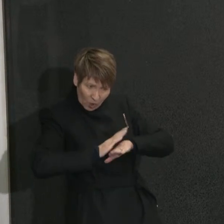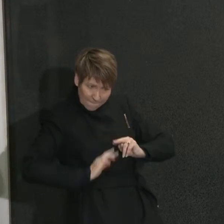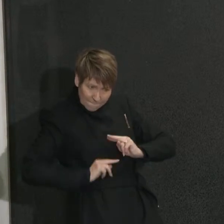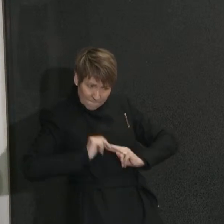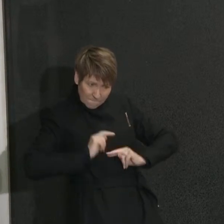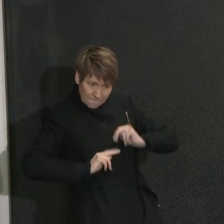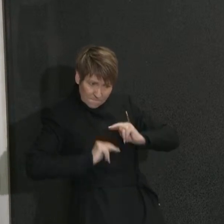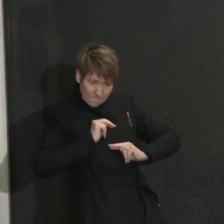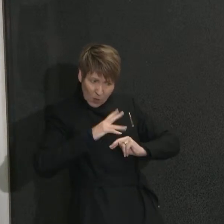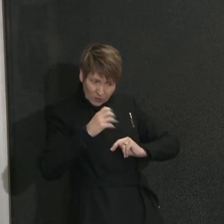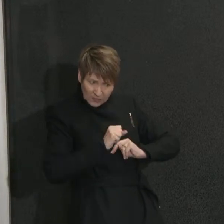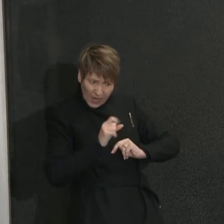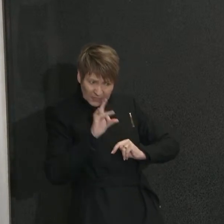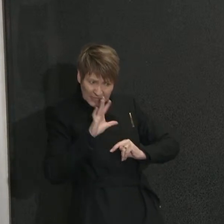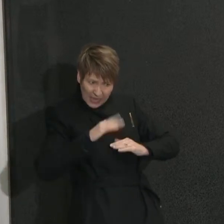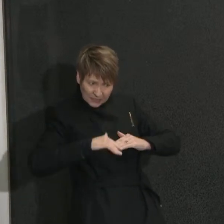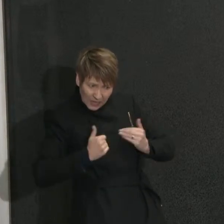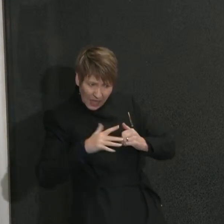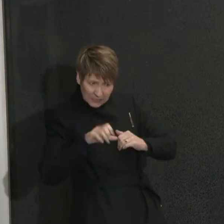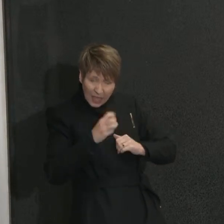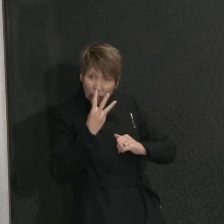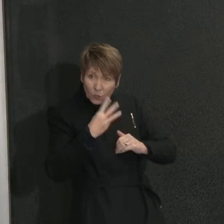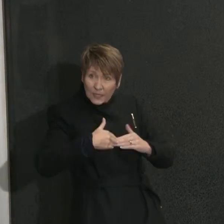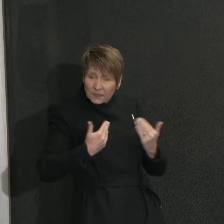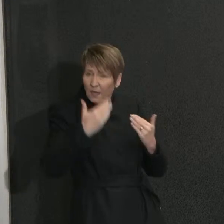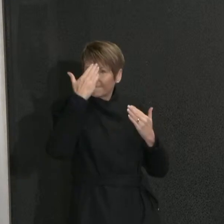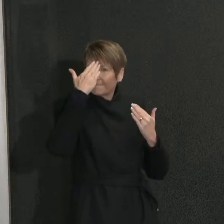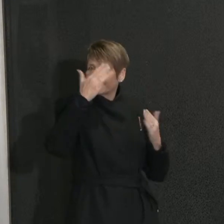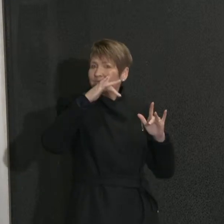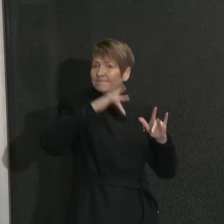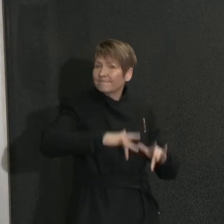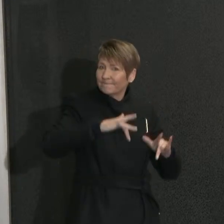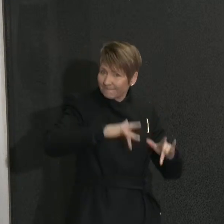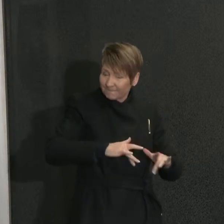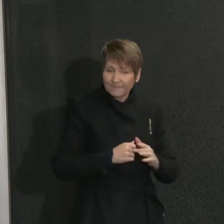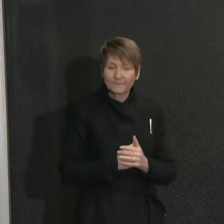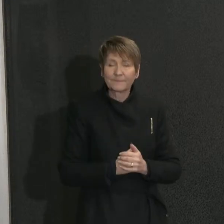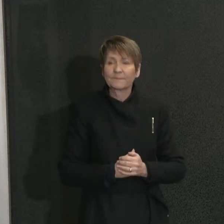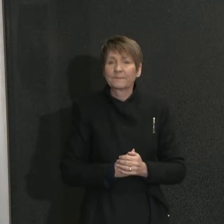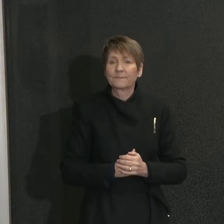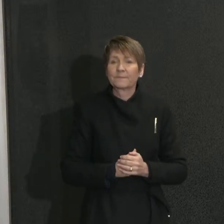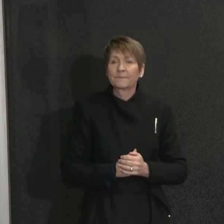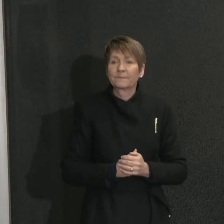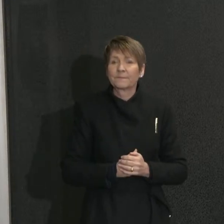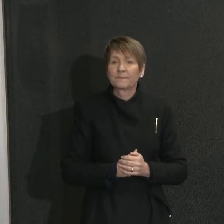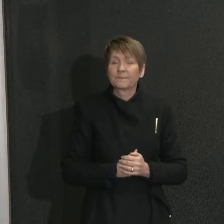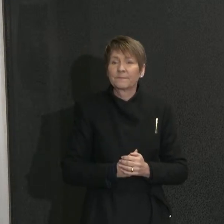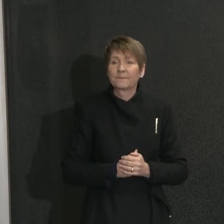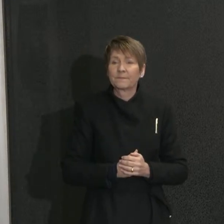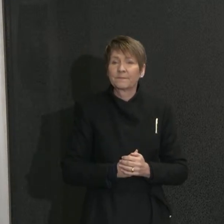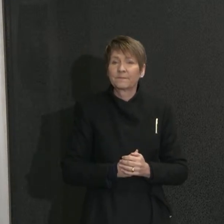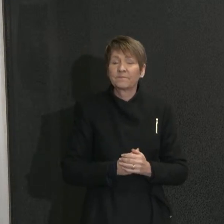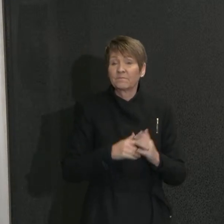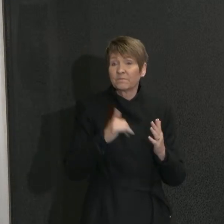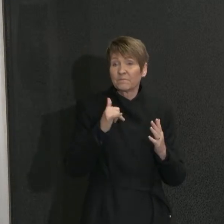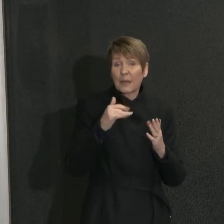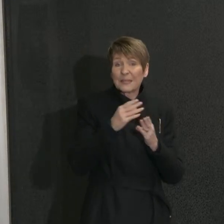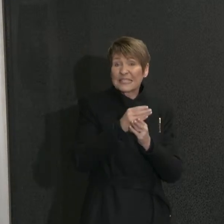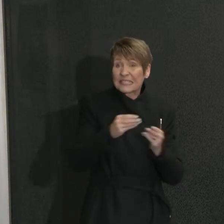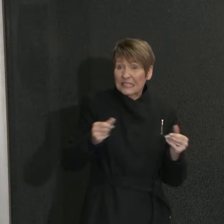last outbreak, about 2/3 of all close contacts, a third, weren't getting tested when they were in isolation until day 13 or